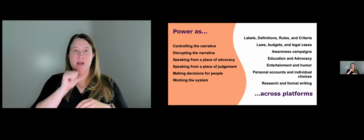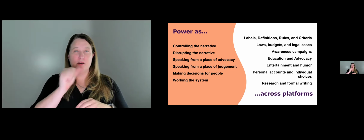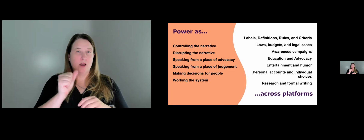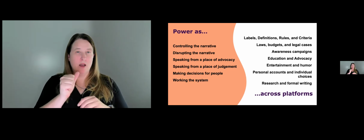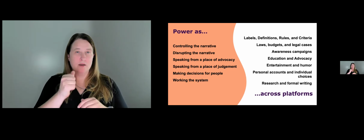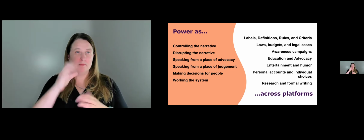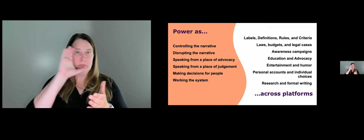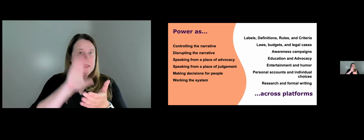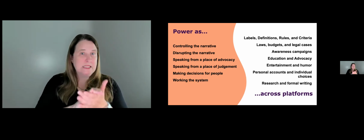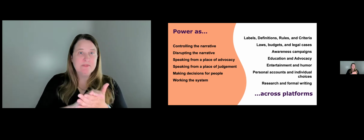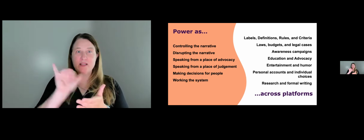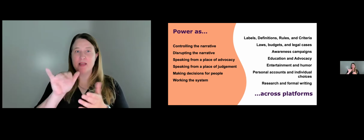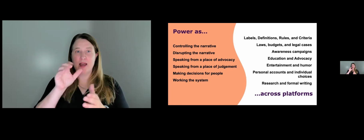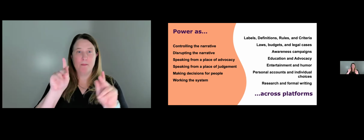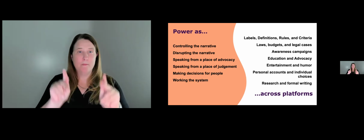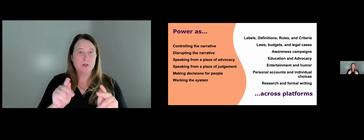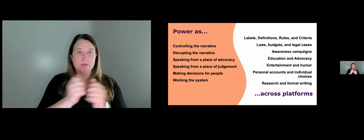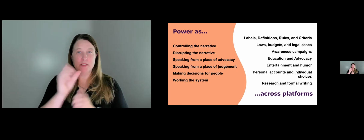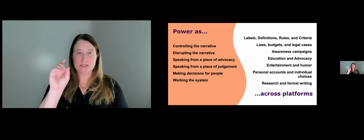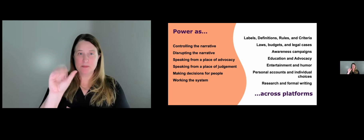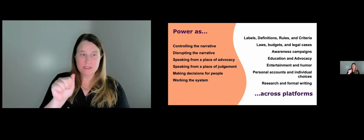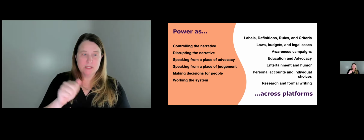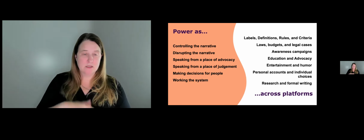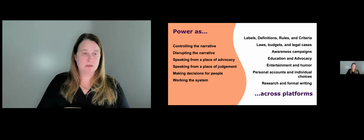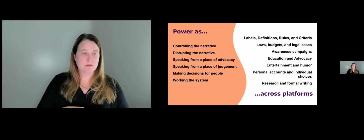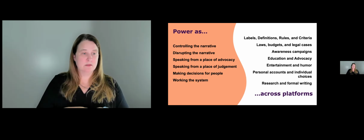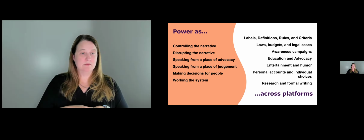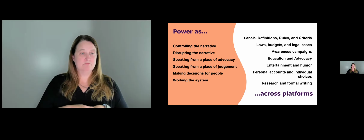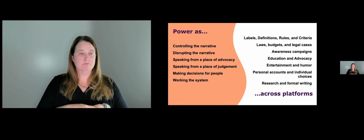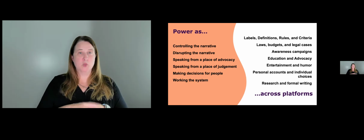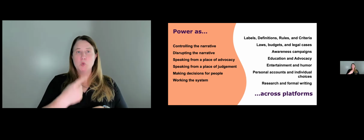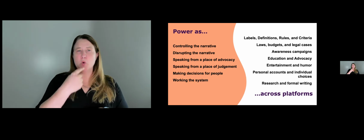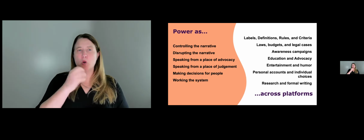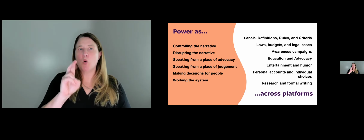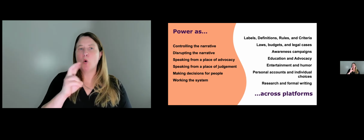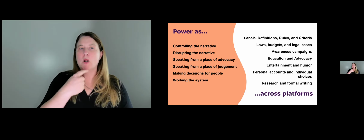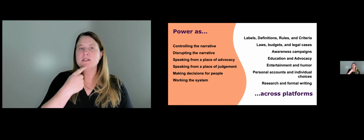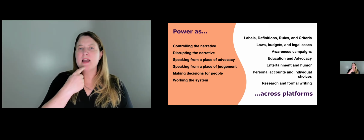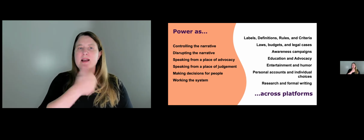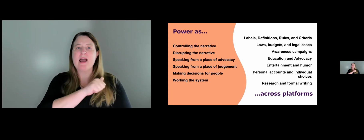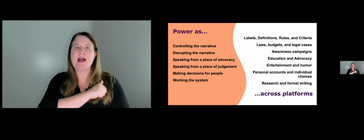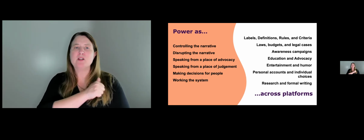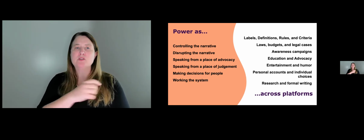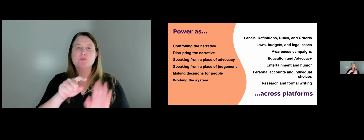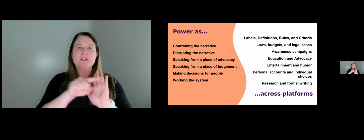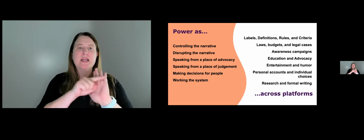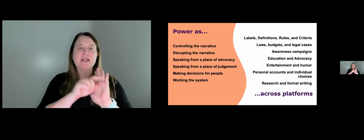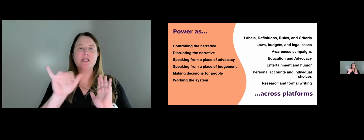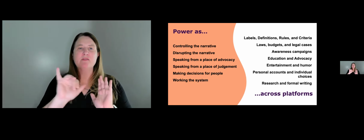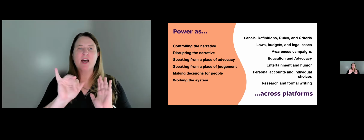is looking down on someone that doesn't believe a person with